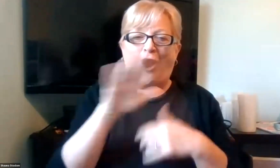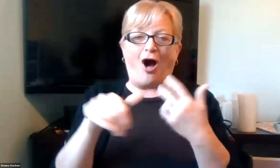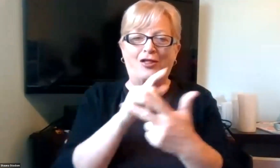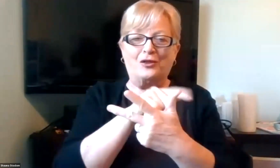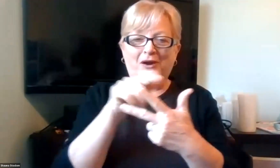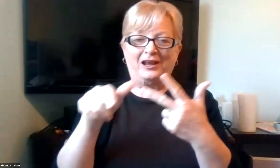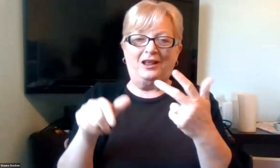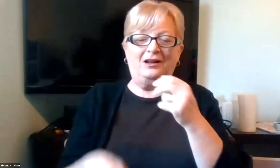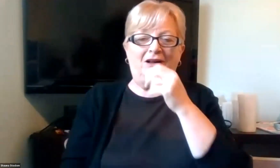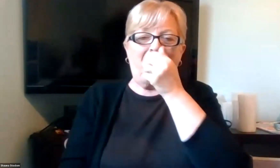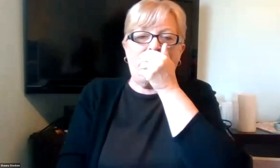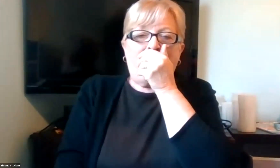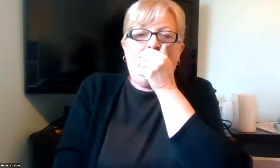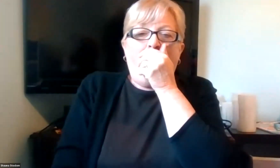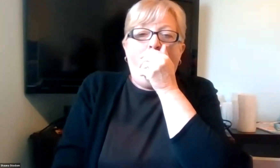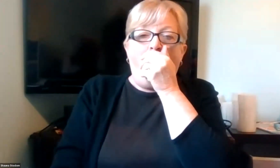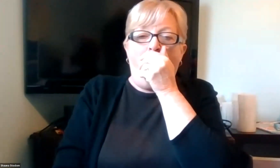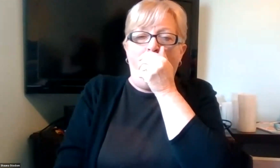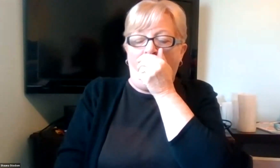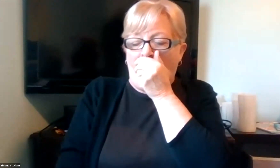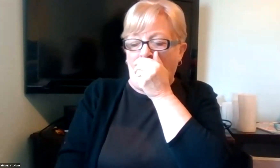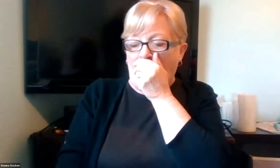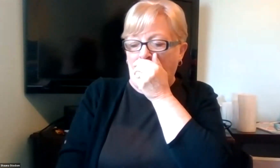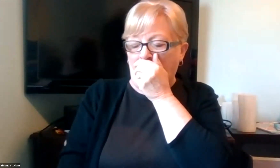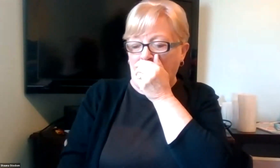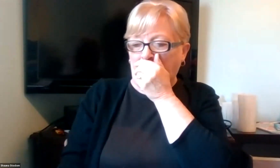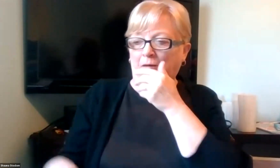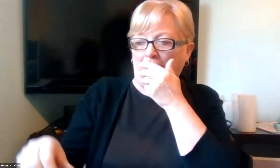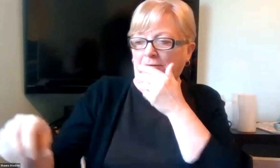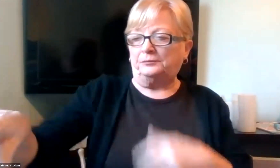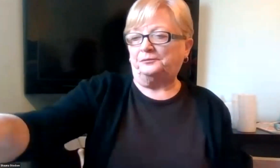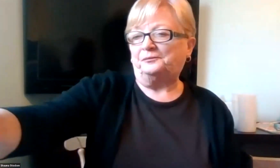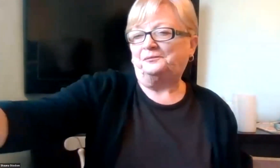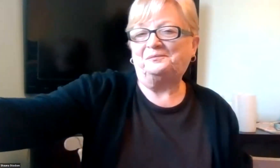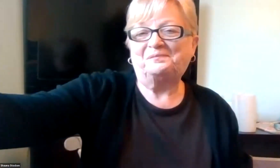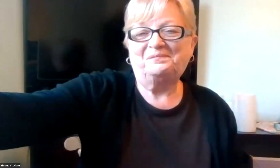All right, the link hopefully made it in the chat.